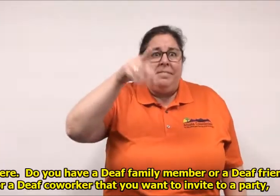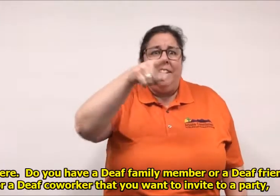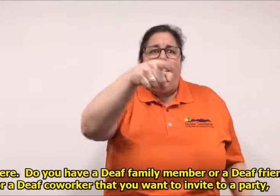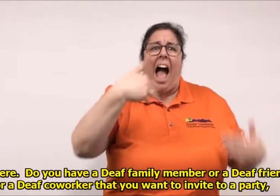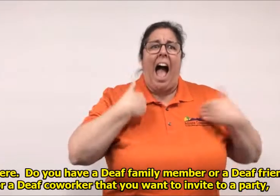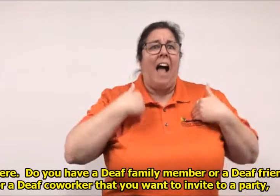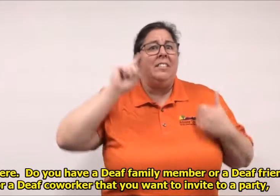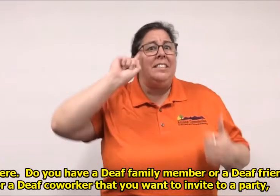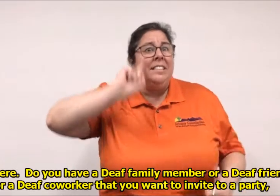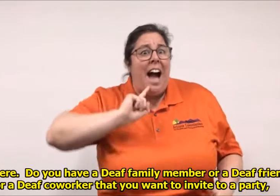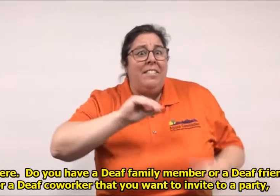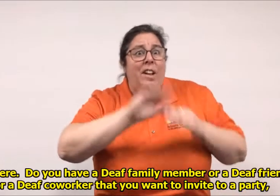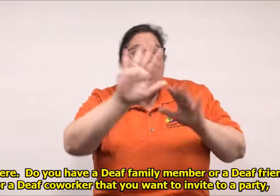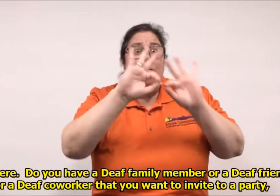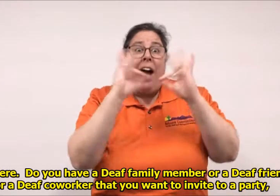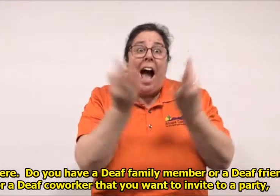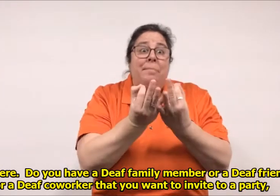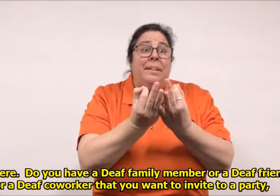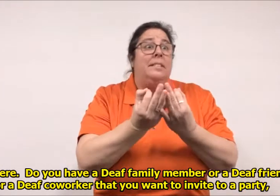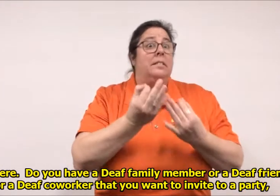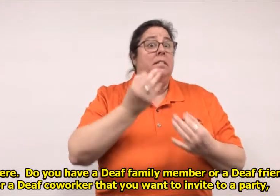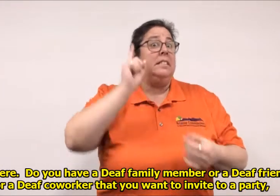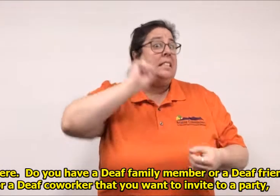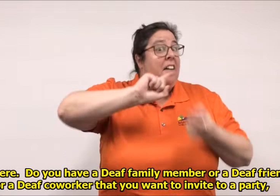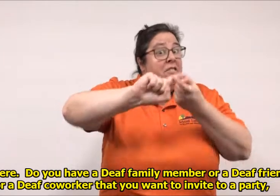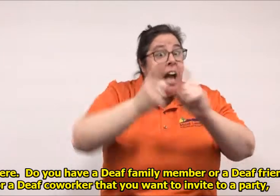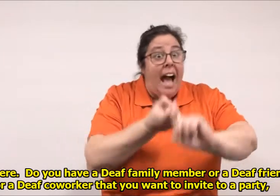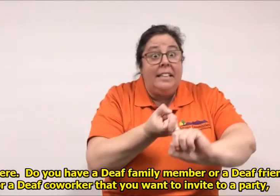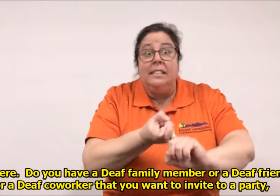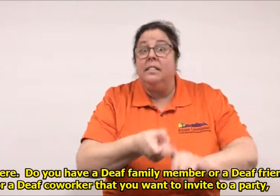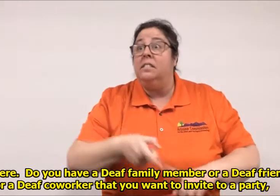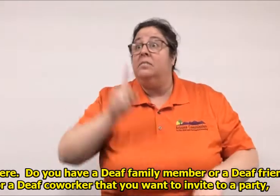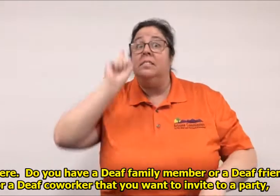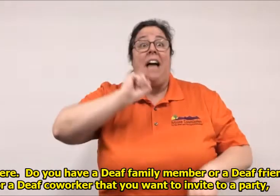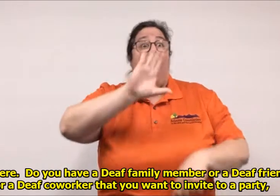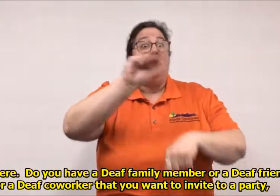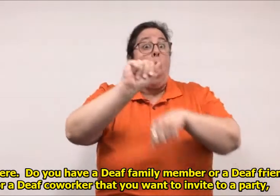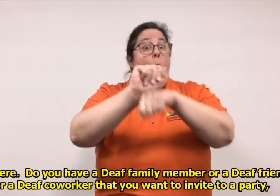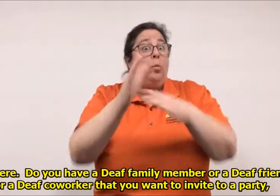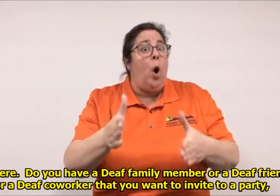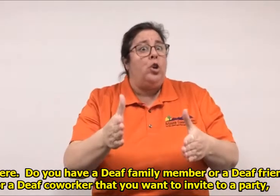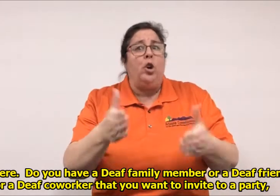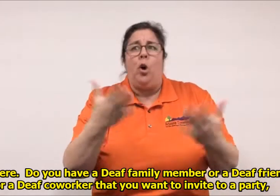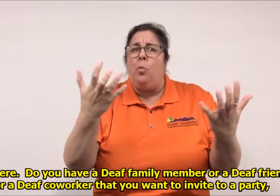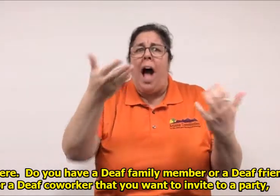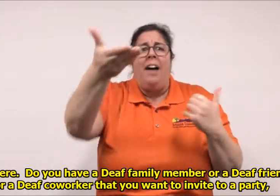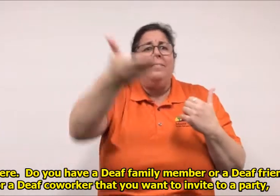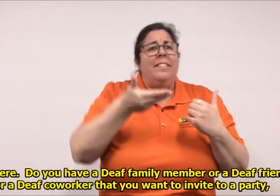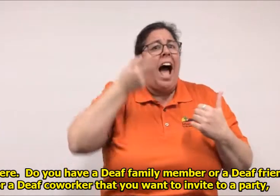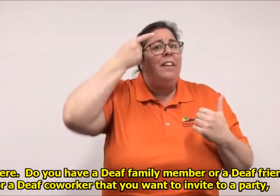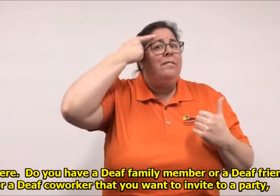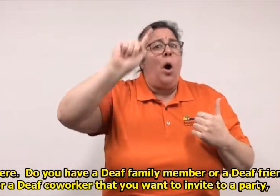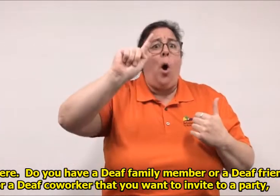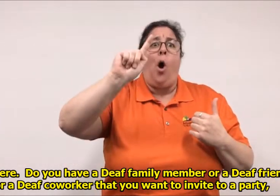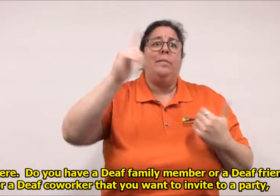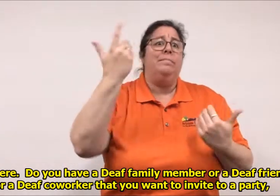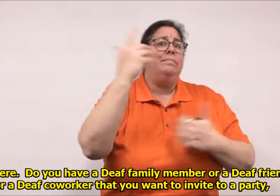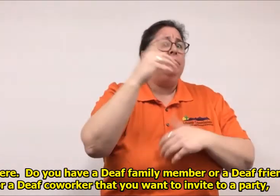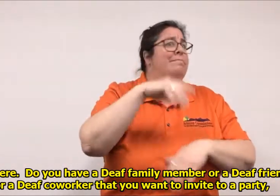Hi there. Do you have a deaf family member or a deaf friend or a deaf coworker that you want to